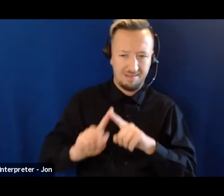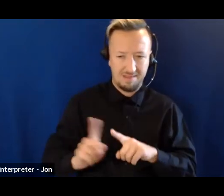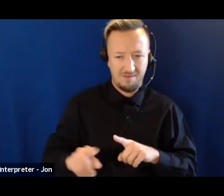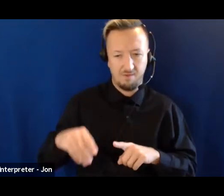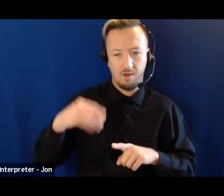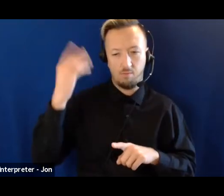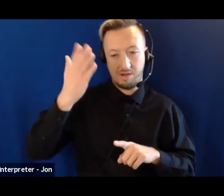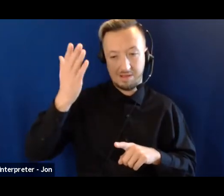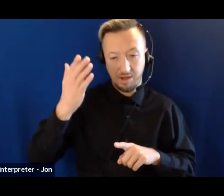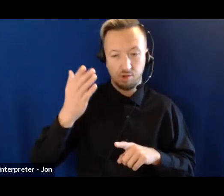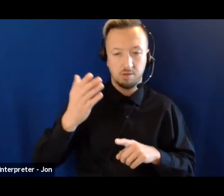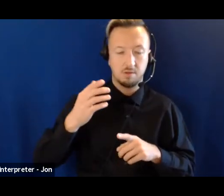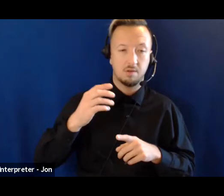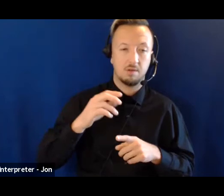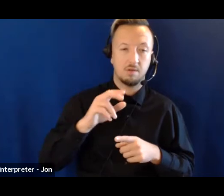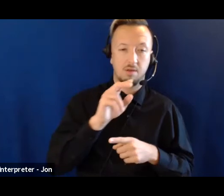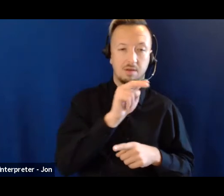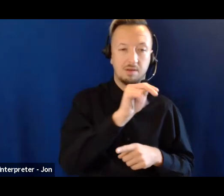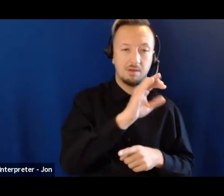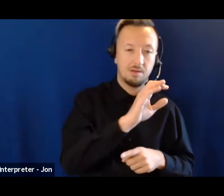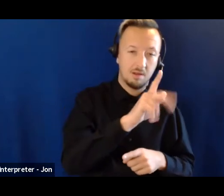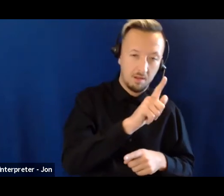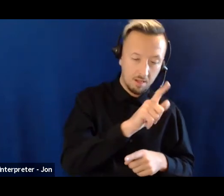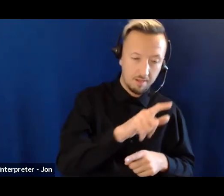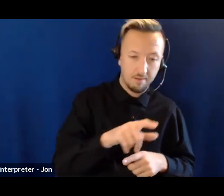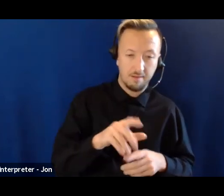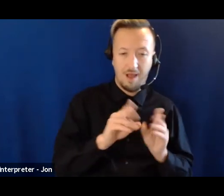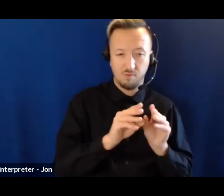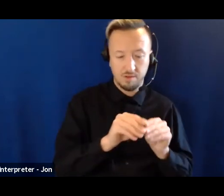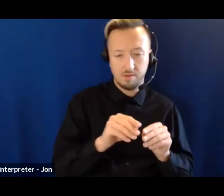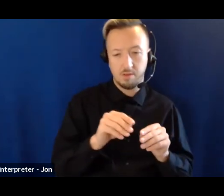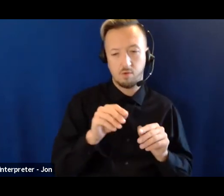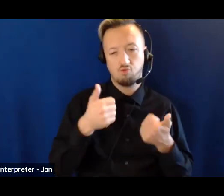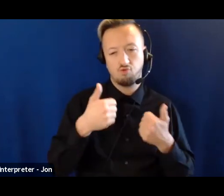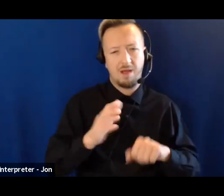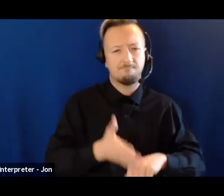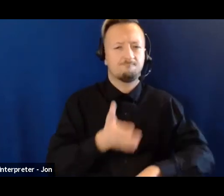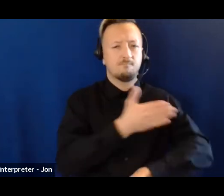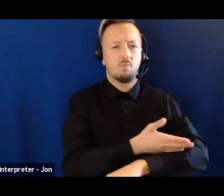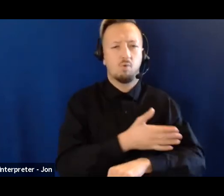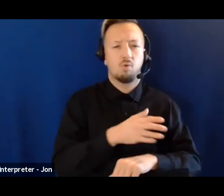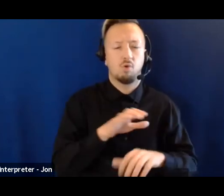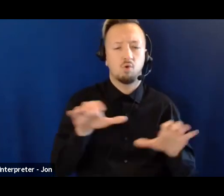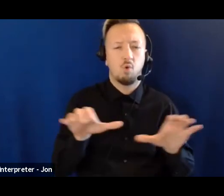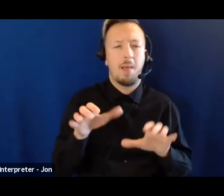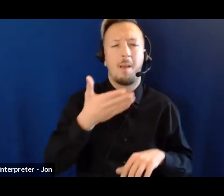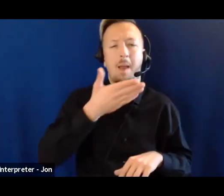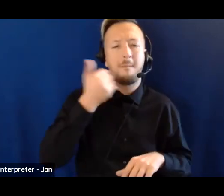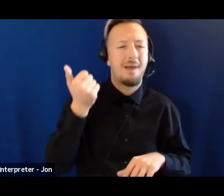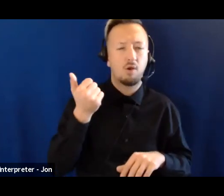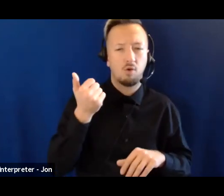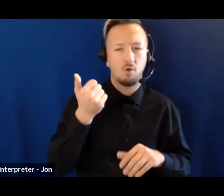conference already, the Nickel conference, you know, just really doing better about what we consider diverse.